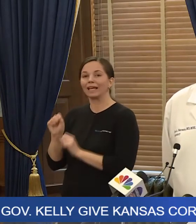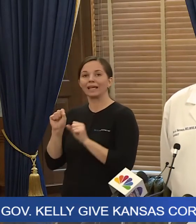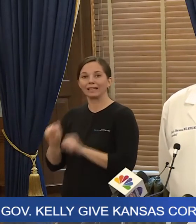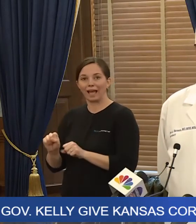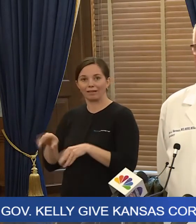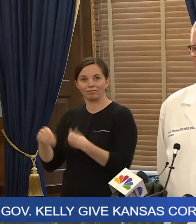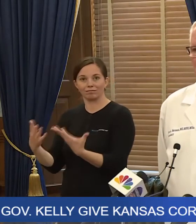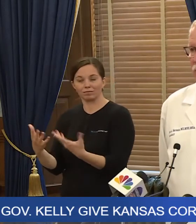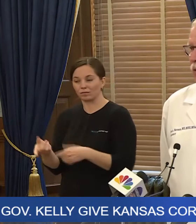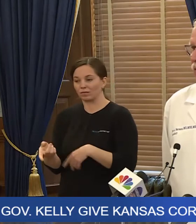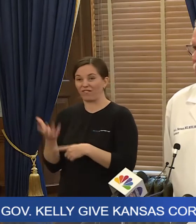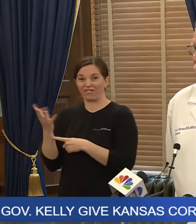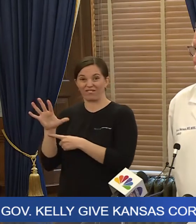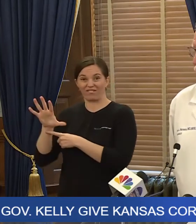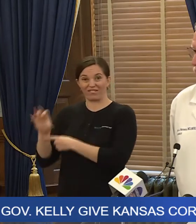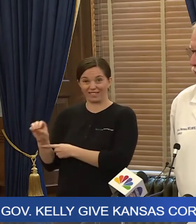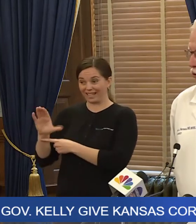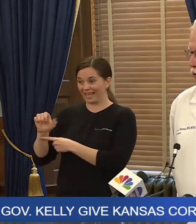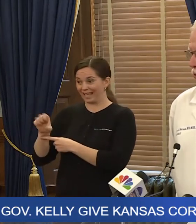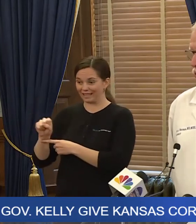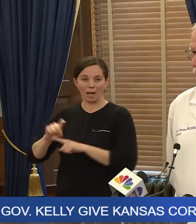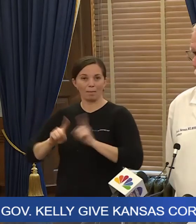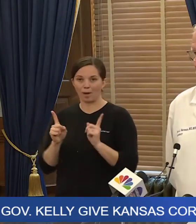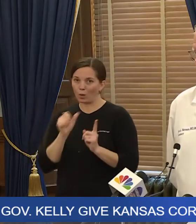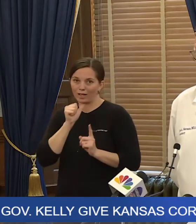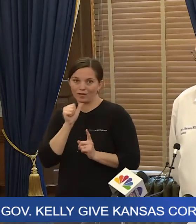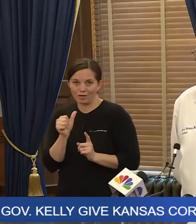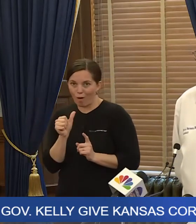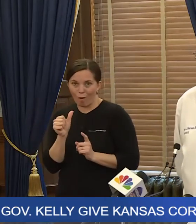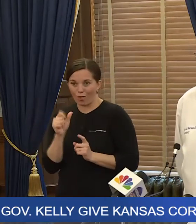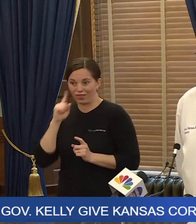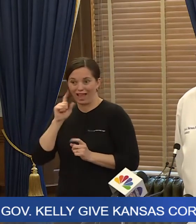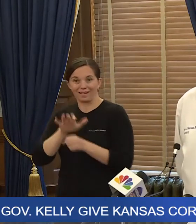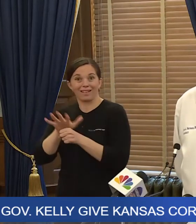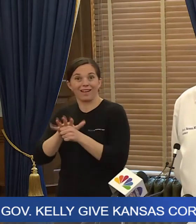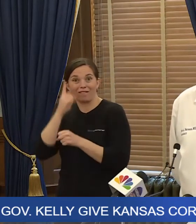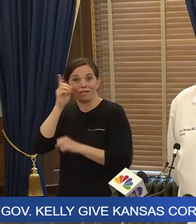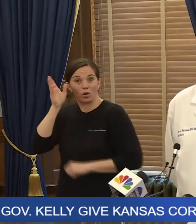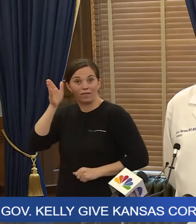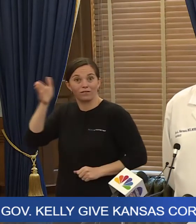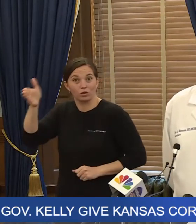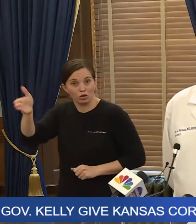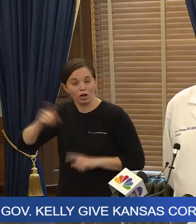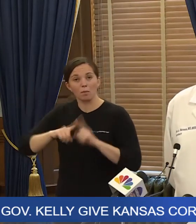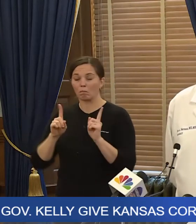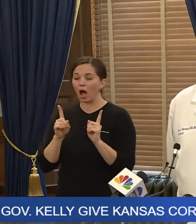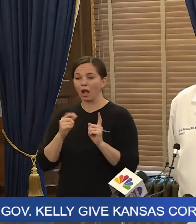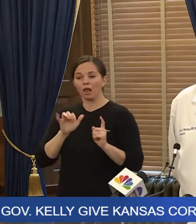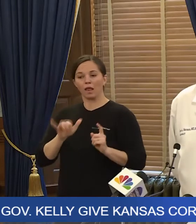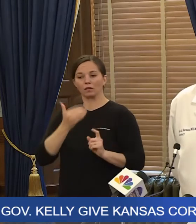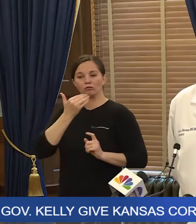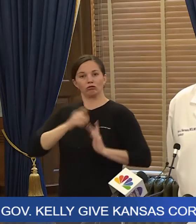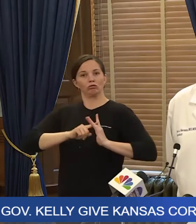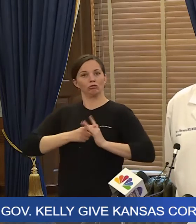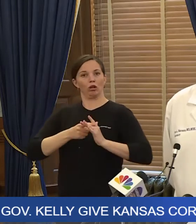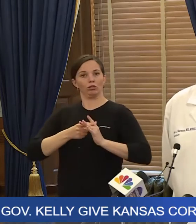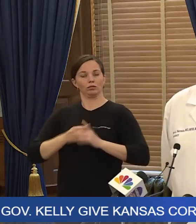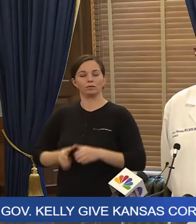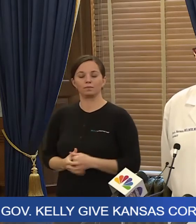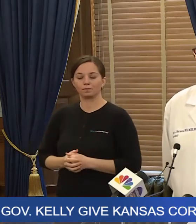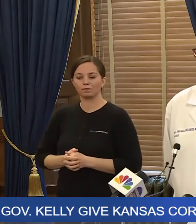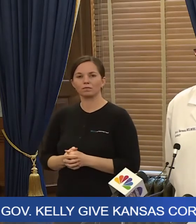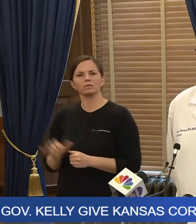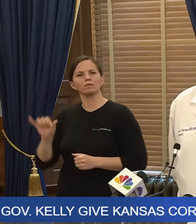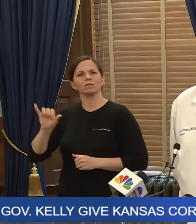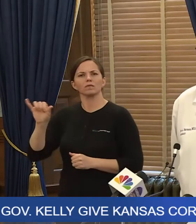will not be sufficient for what we expect that the future holds for us, but it's a start. It also